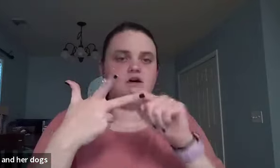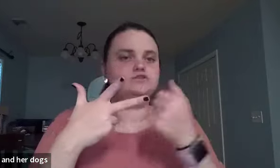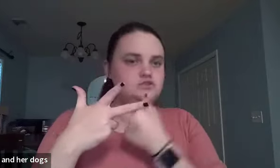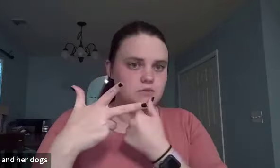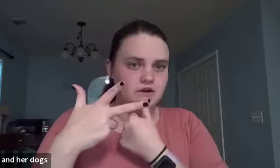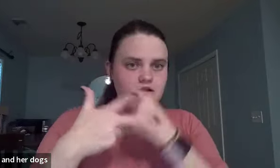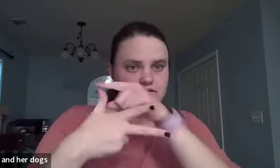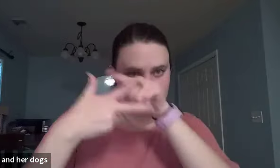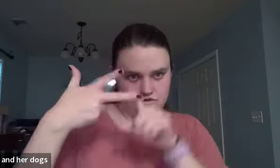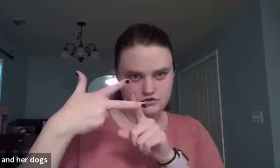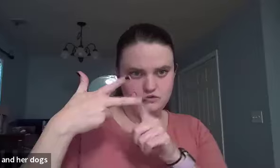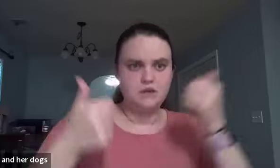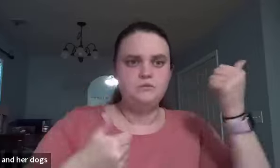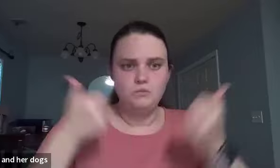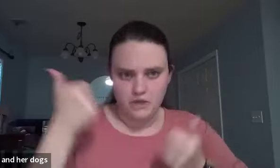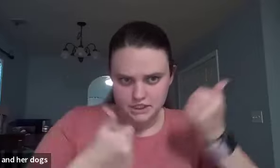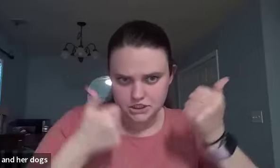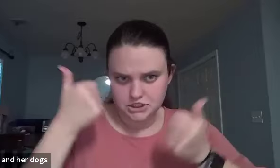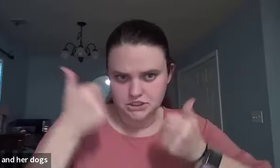vanilla, strawberry, those three, which.